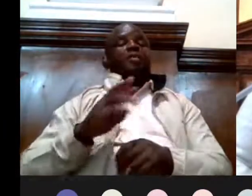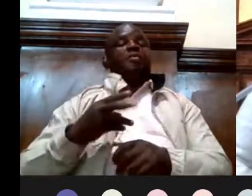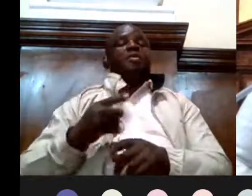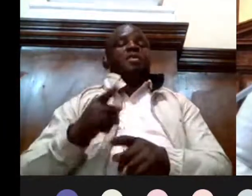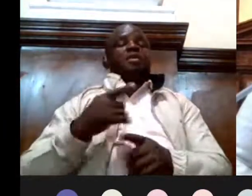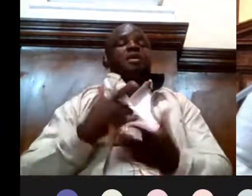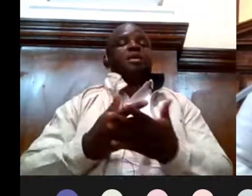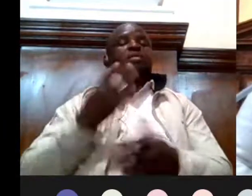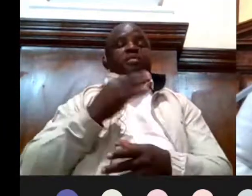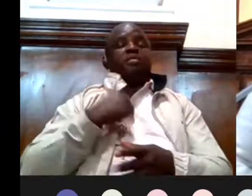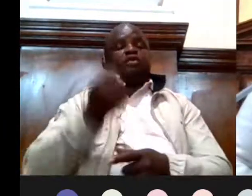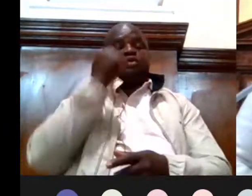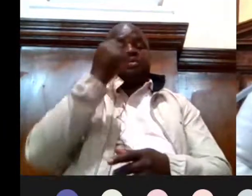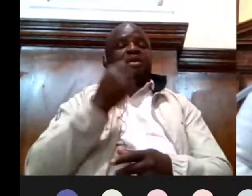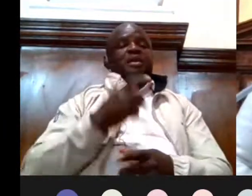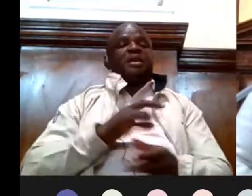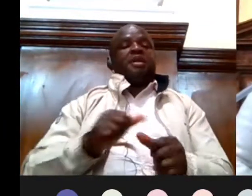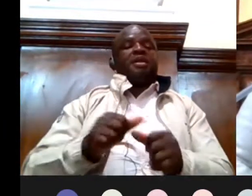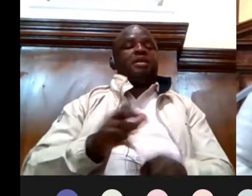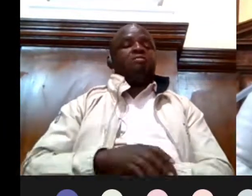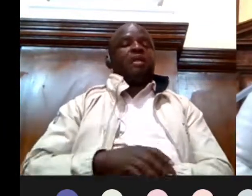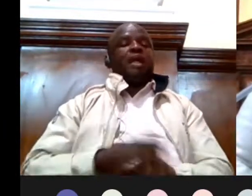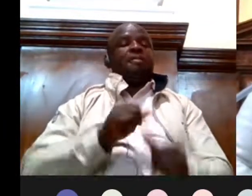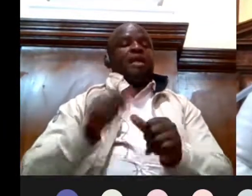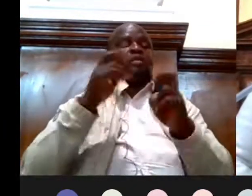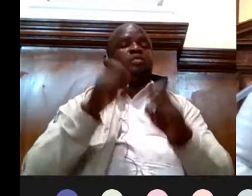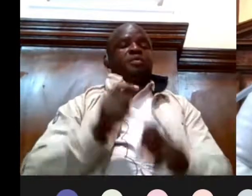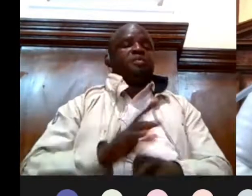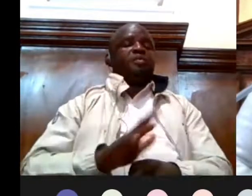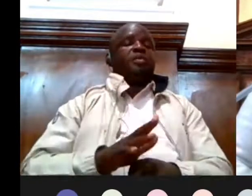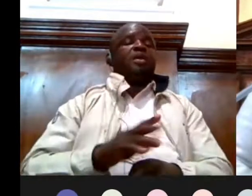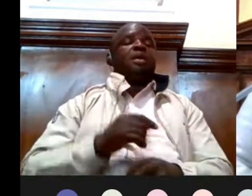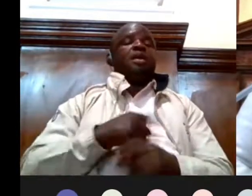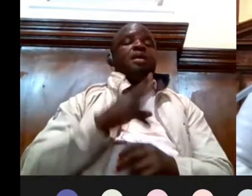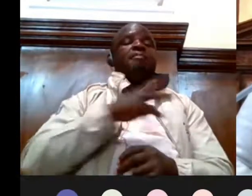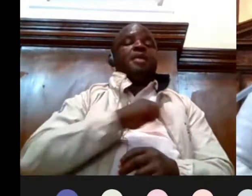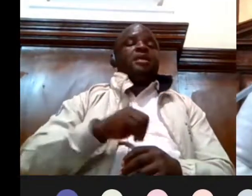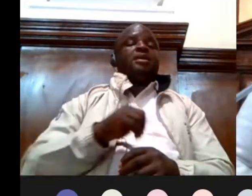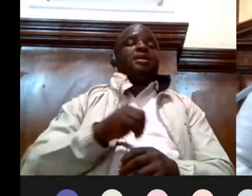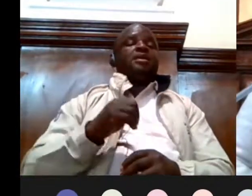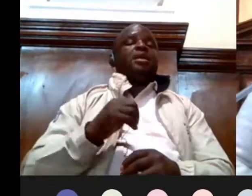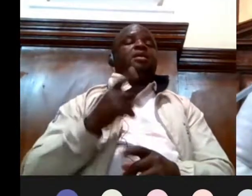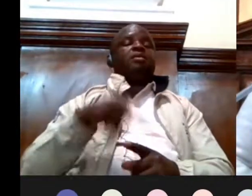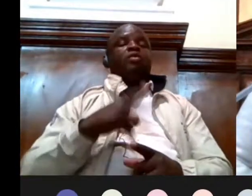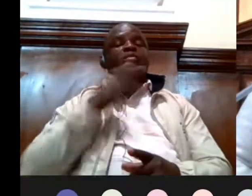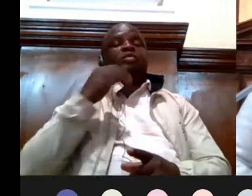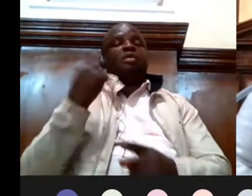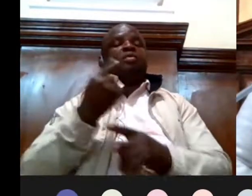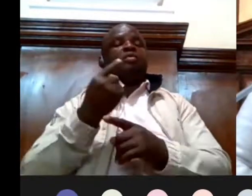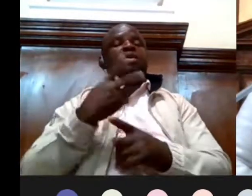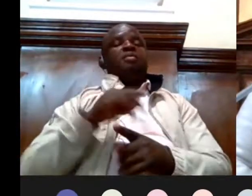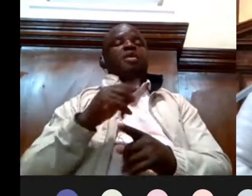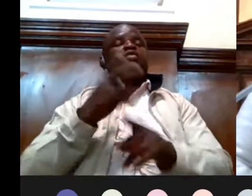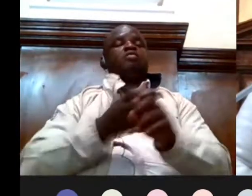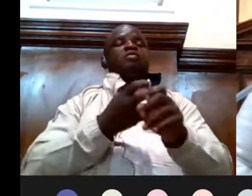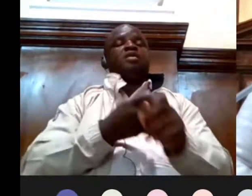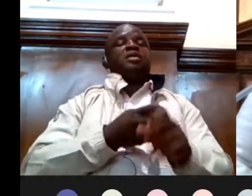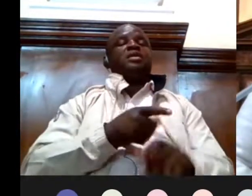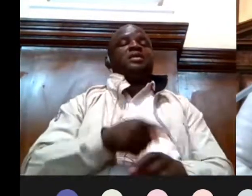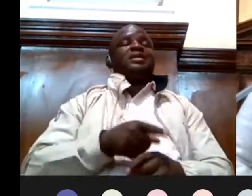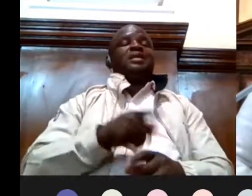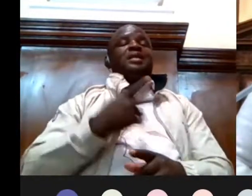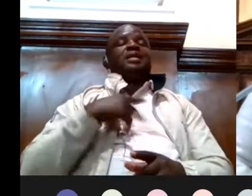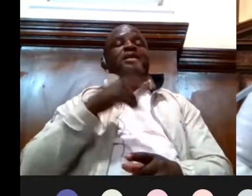lead vicolous and stupid to say at least. The pathetic excuse of minister whose only vocal on active of alcohol